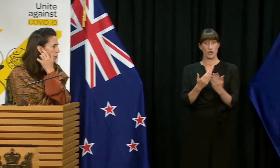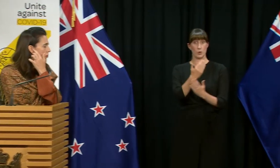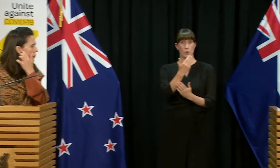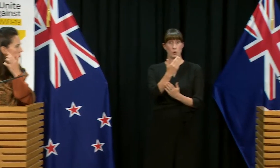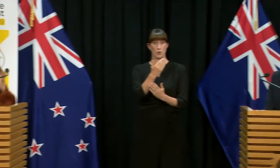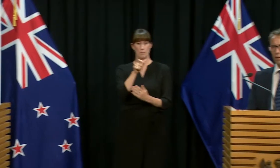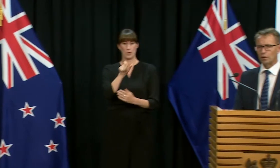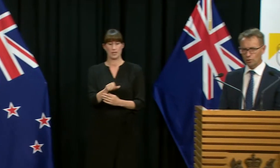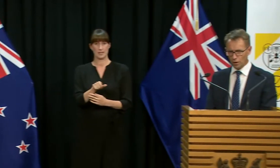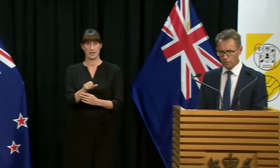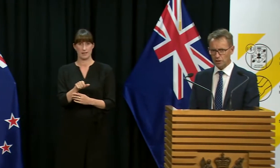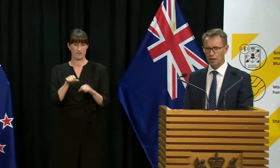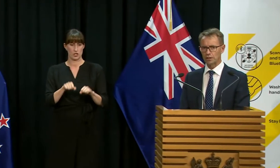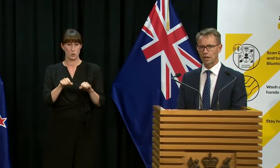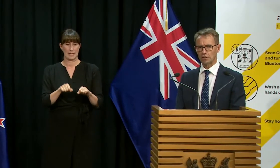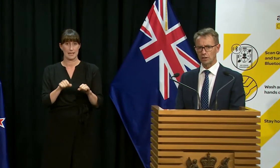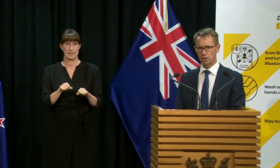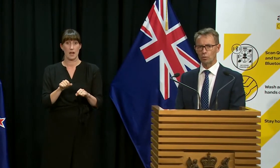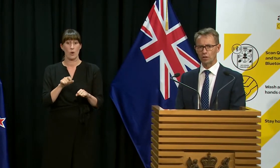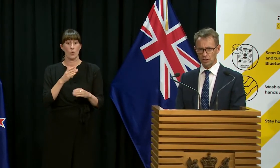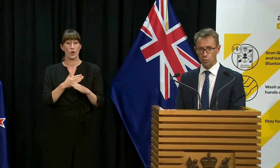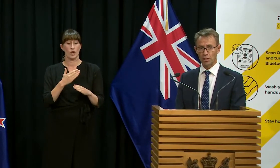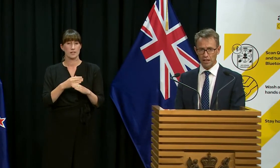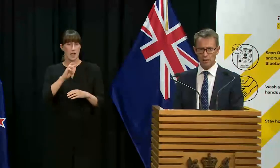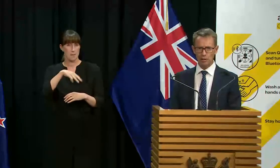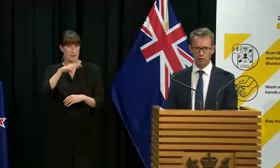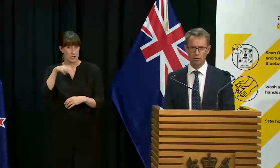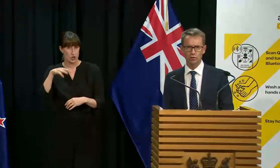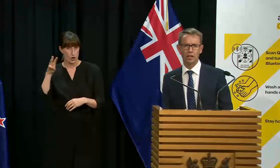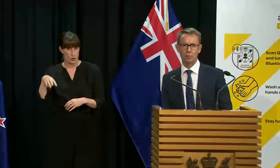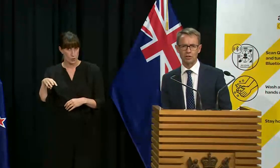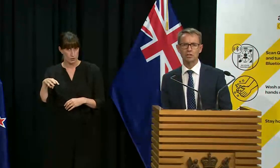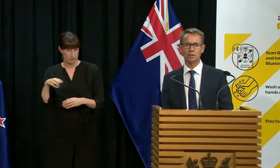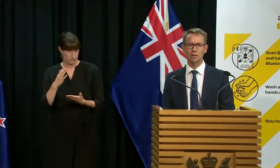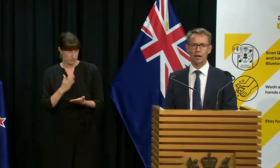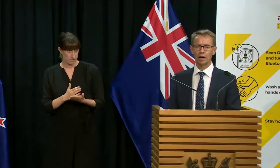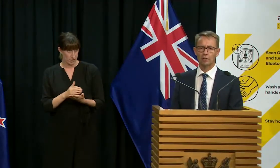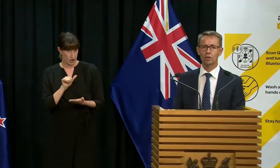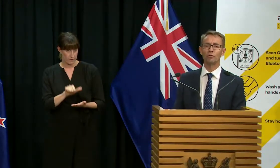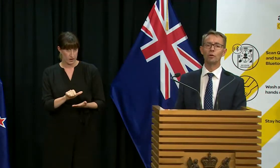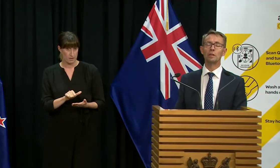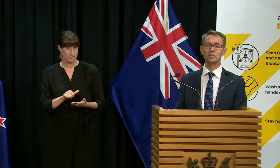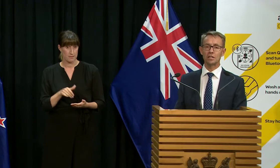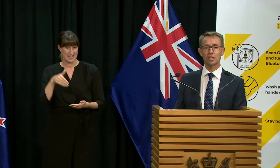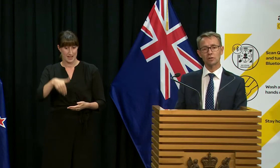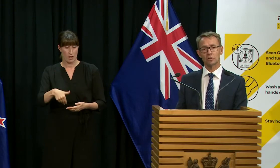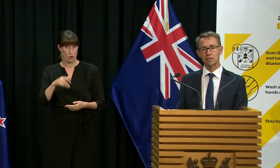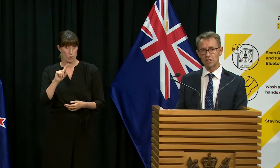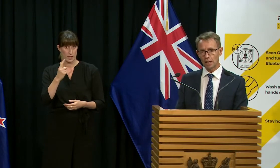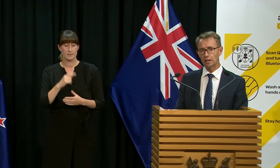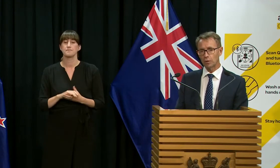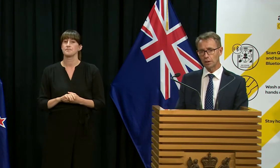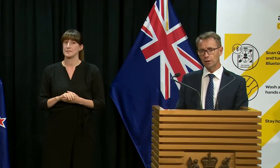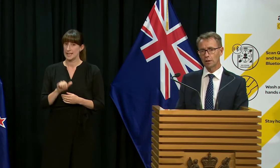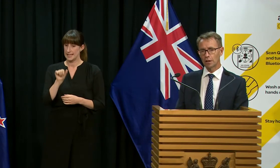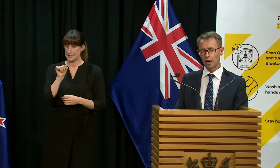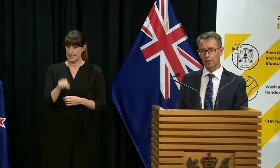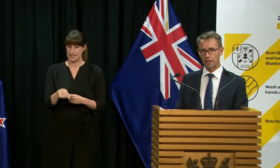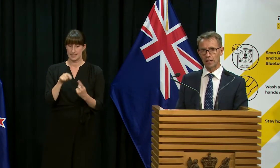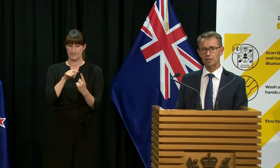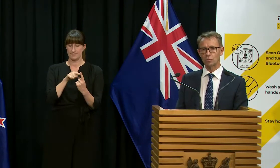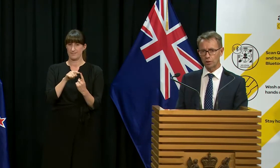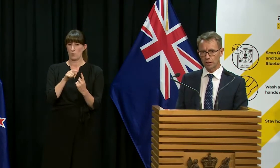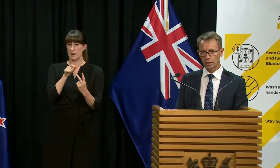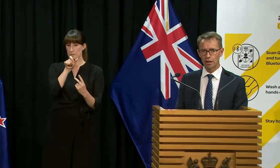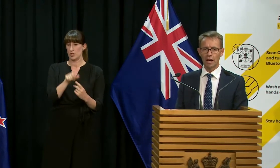poses? Yes, one of today's cases does work at a McDonald's, and we're just confirming the details of exactly when